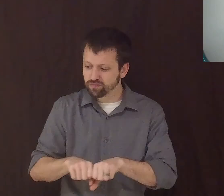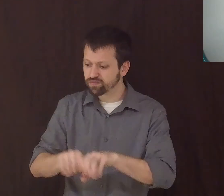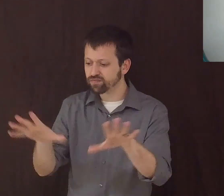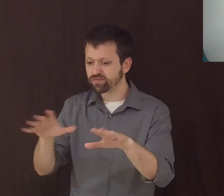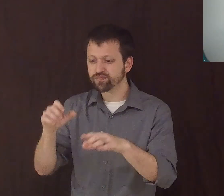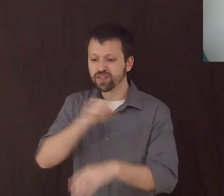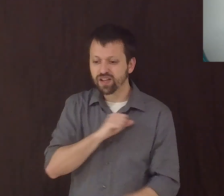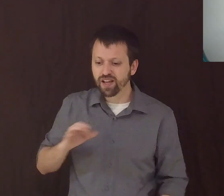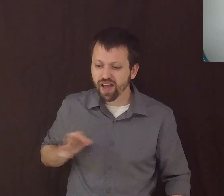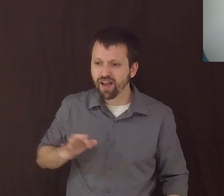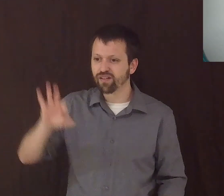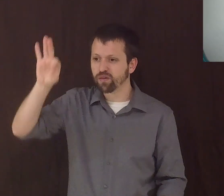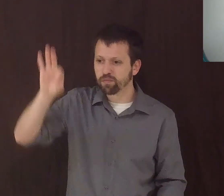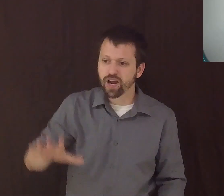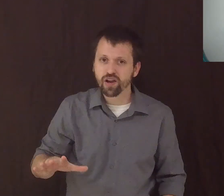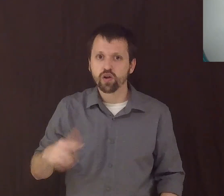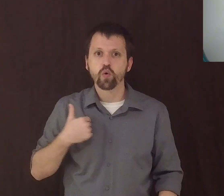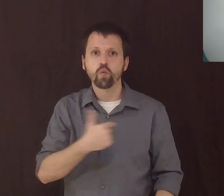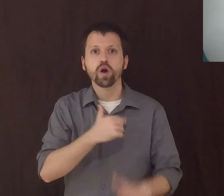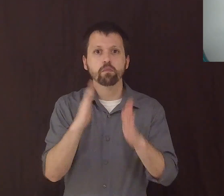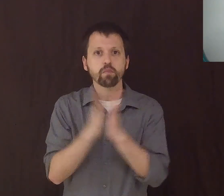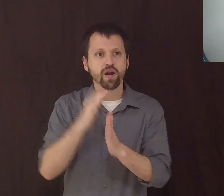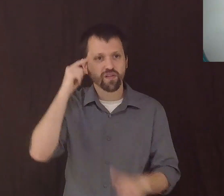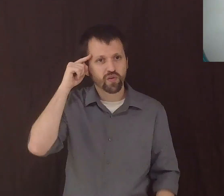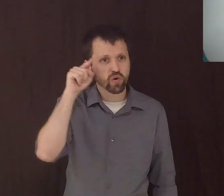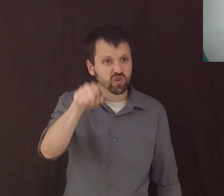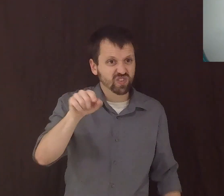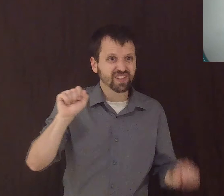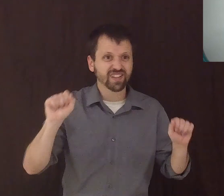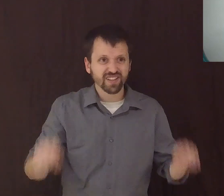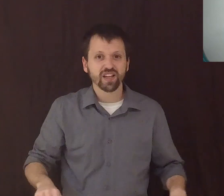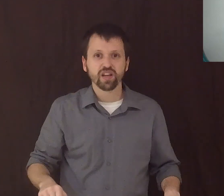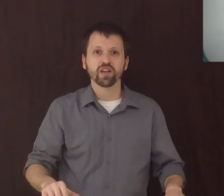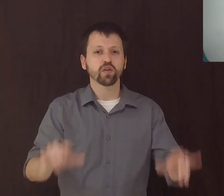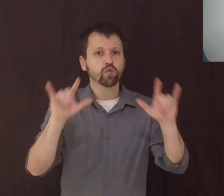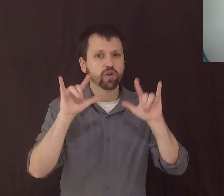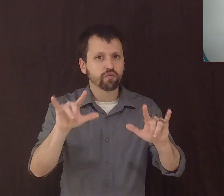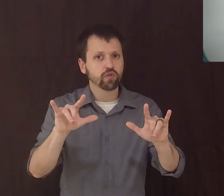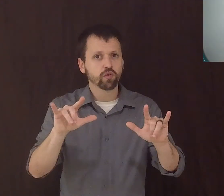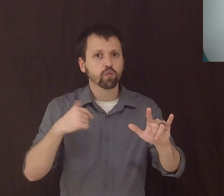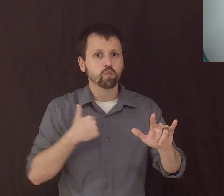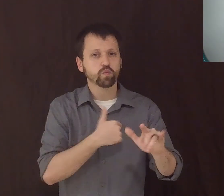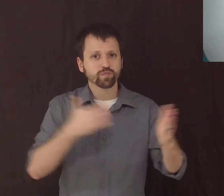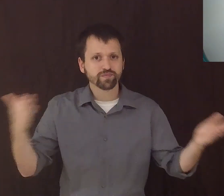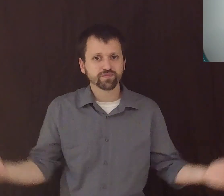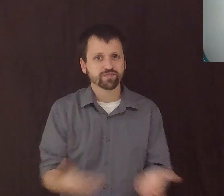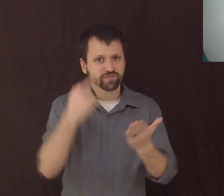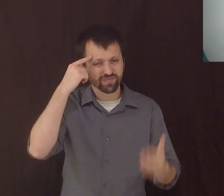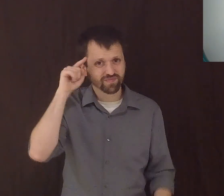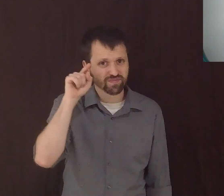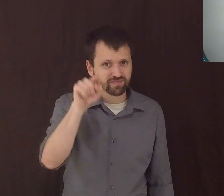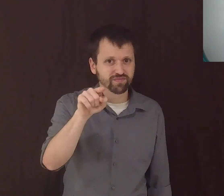them out to our staff, our pastors, so that we can be praying for you. And so we love you. We are here for you. At this